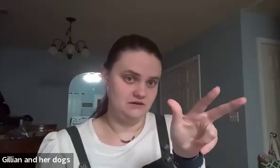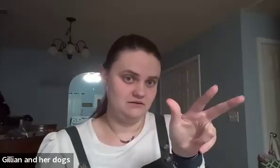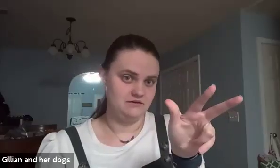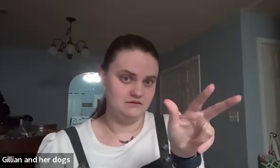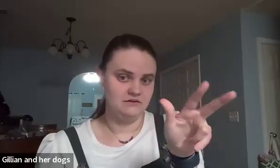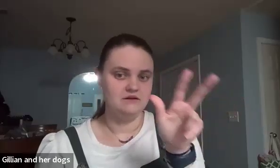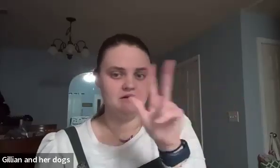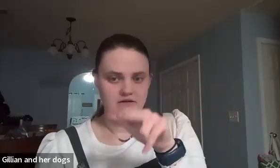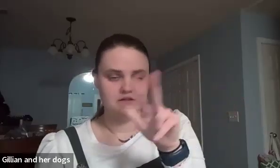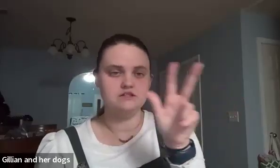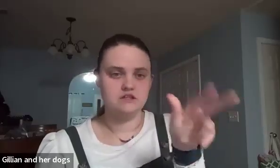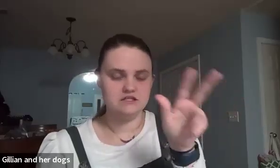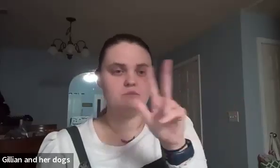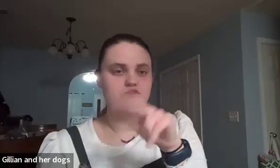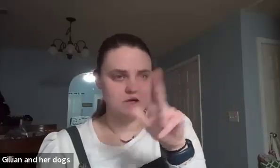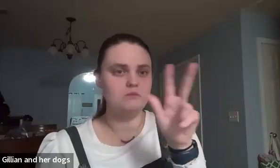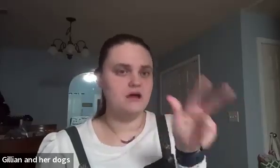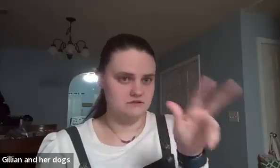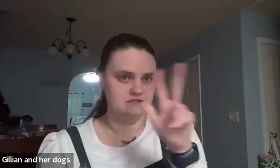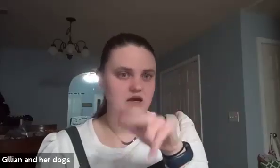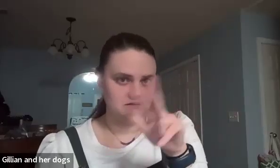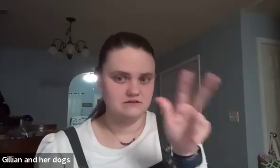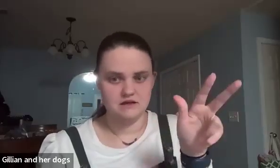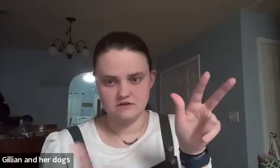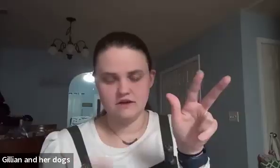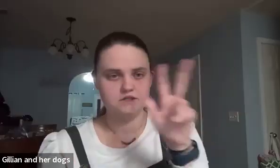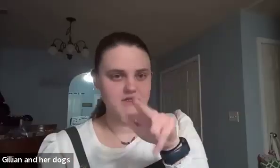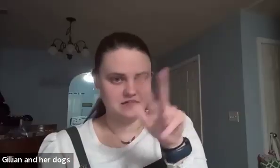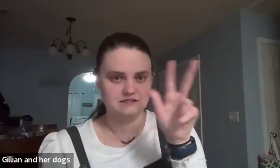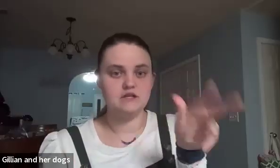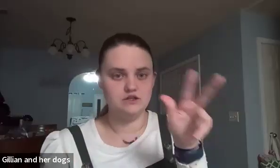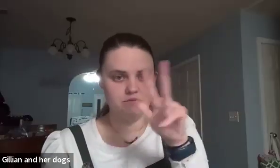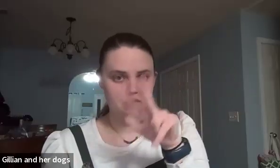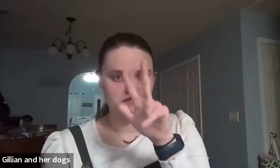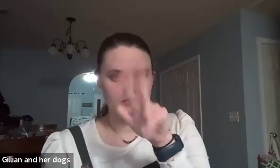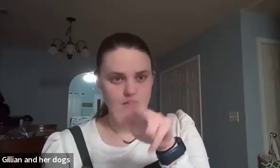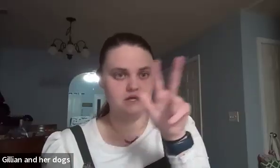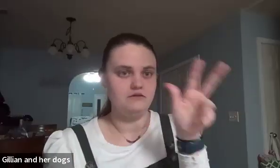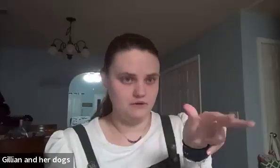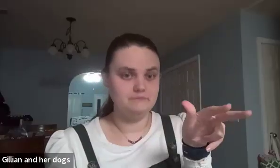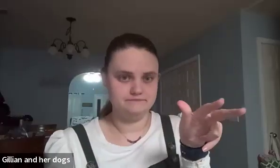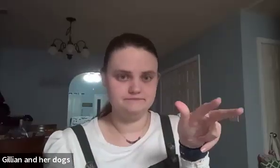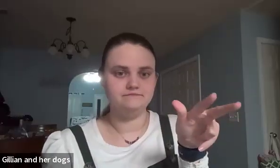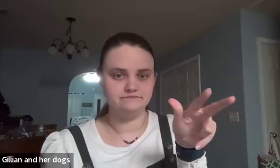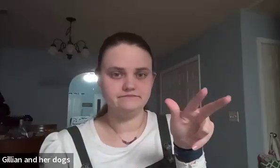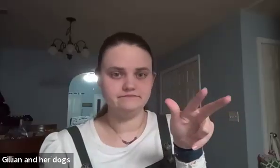33. The doubles will bounce. Yes. I saw that question. Yes, they do bounce. They go 33.